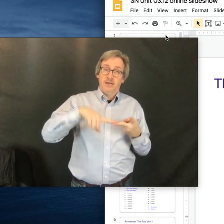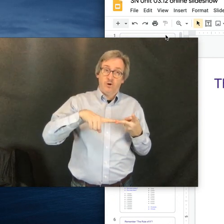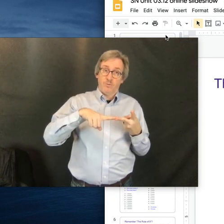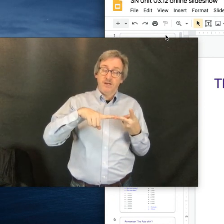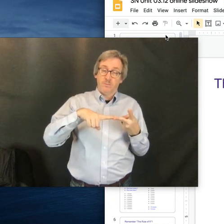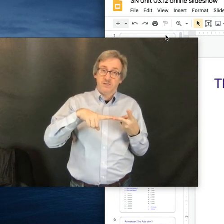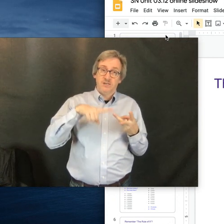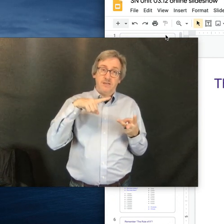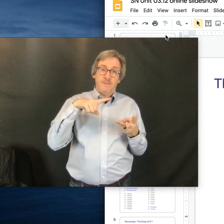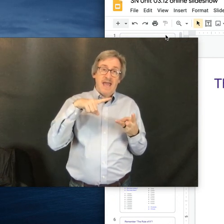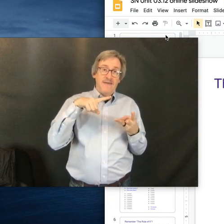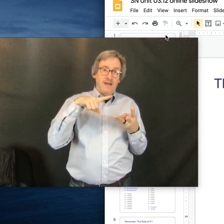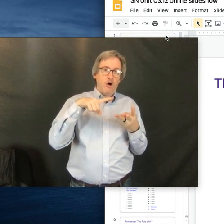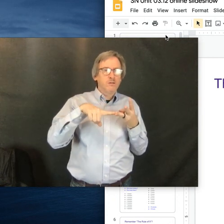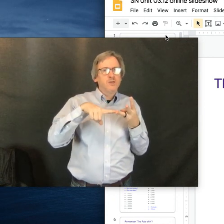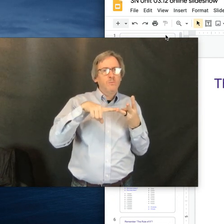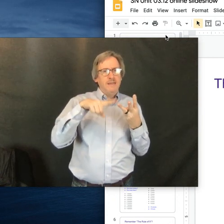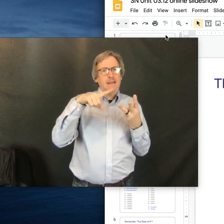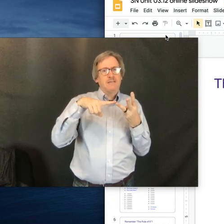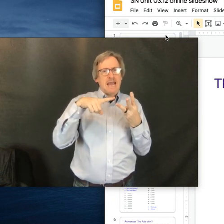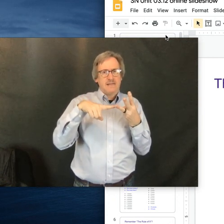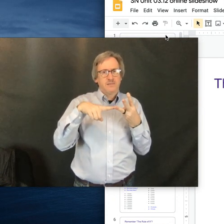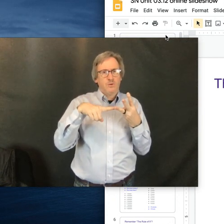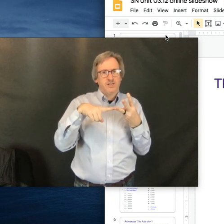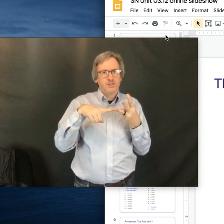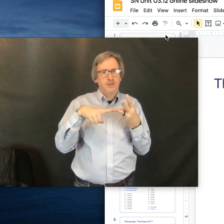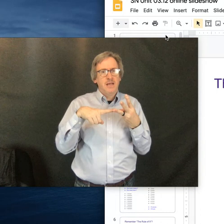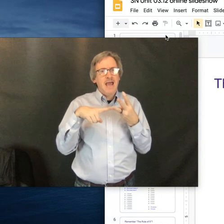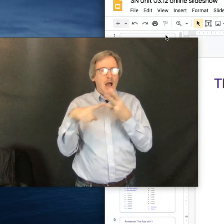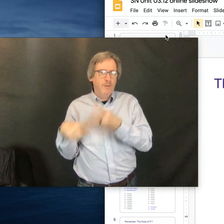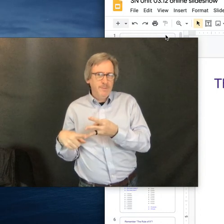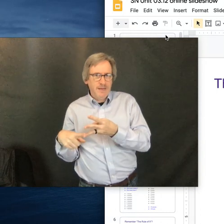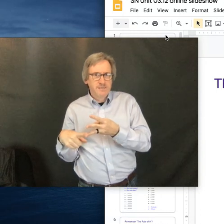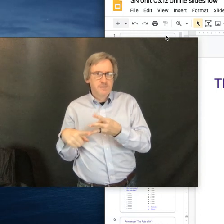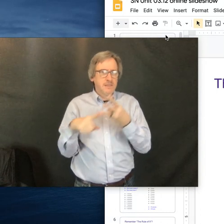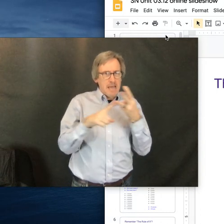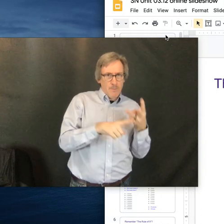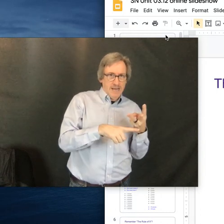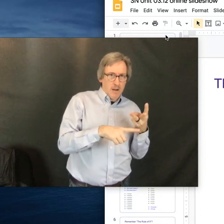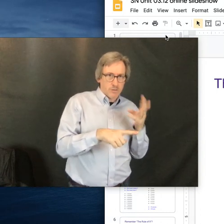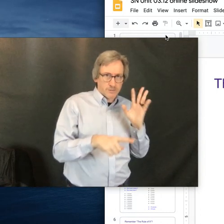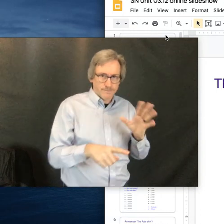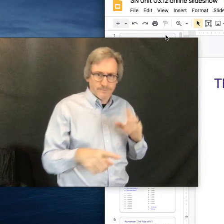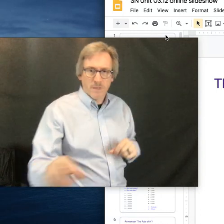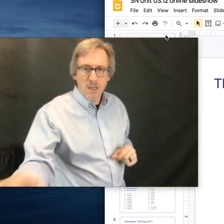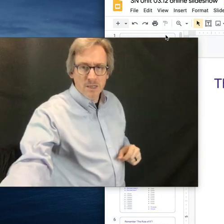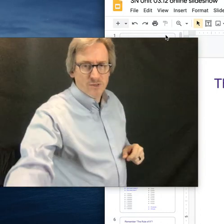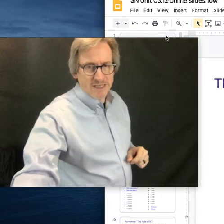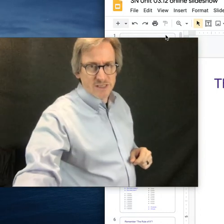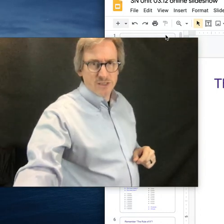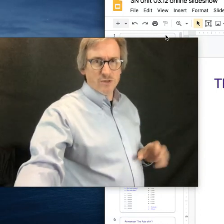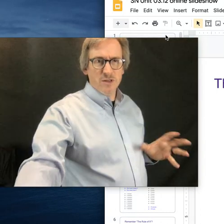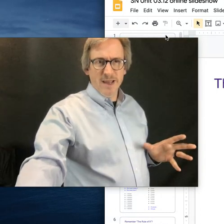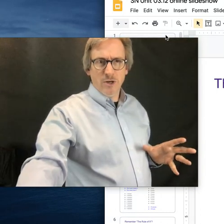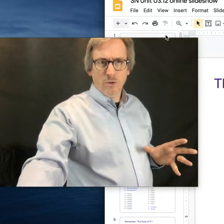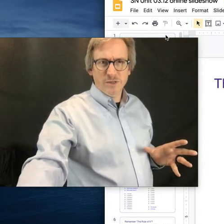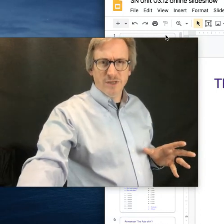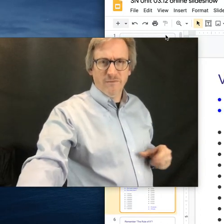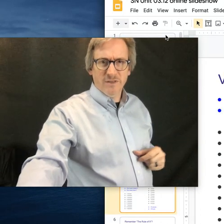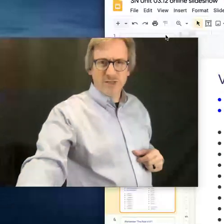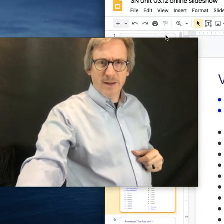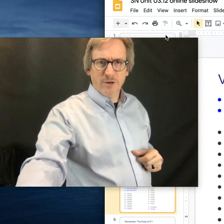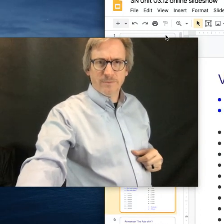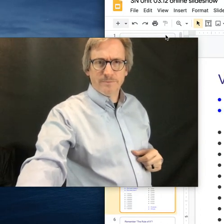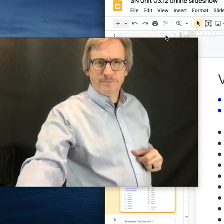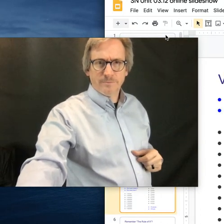signs, incorporating numbers into them, and then also being able to ask the question, how many minutes, how many hours? So those are the main goals